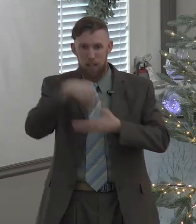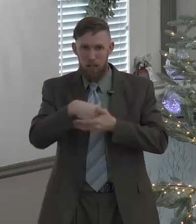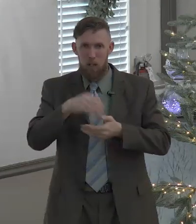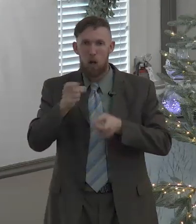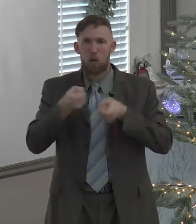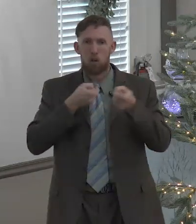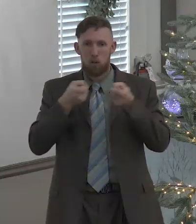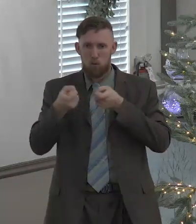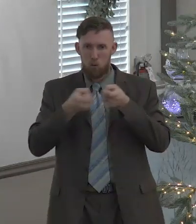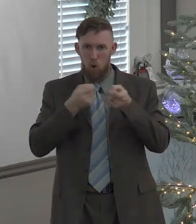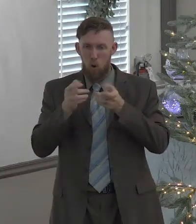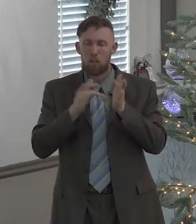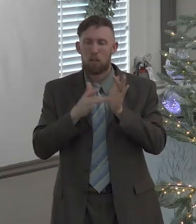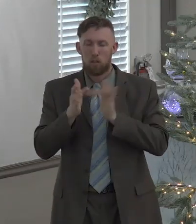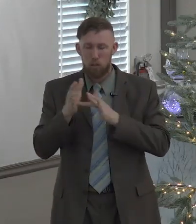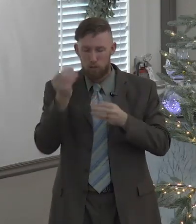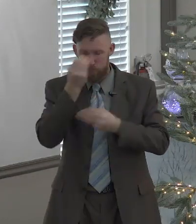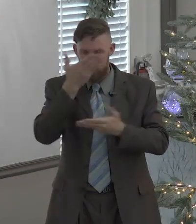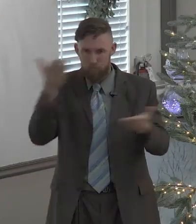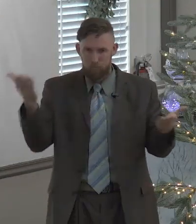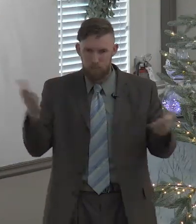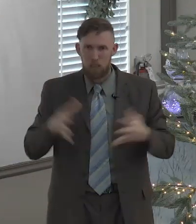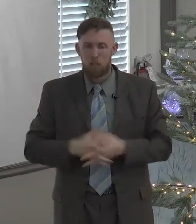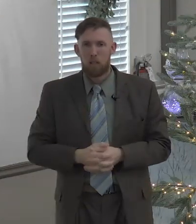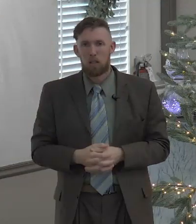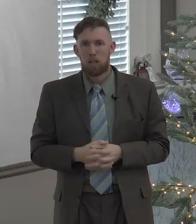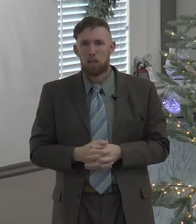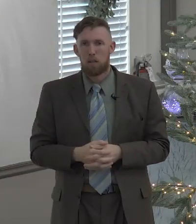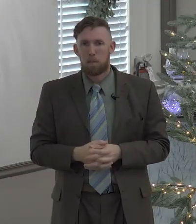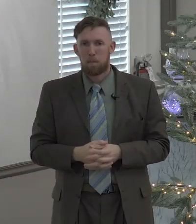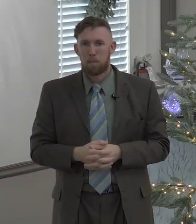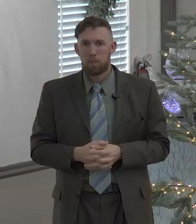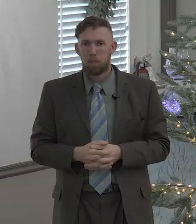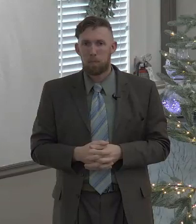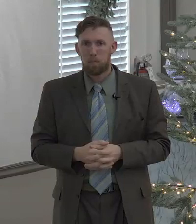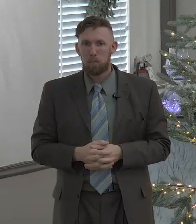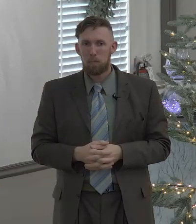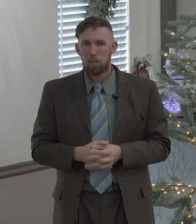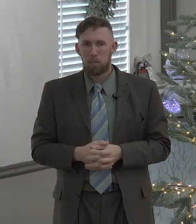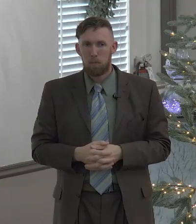Jesus is just letting Jairus and everyone else know that he's in control.